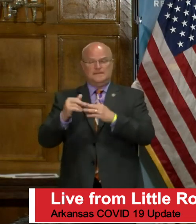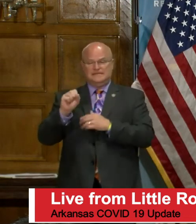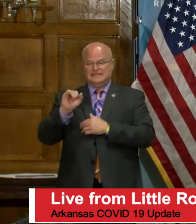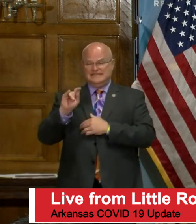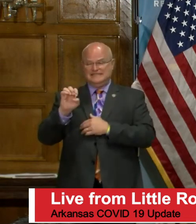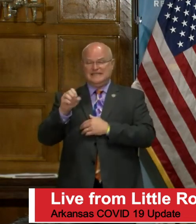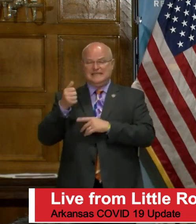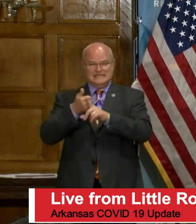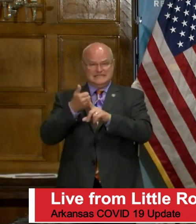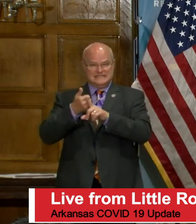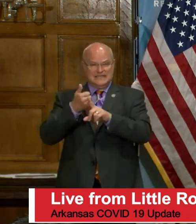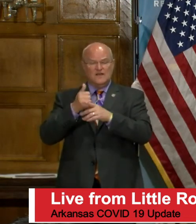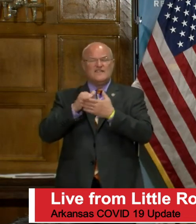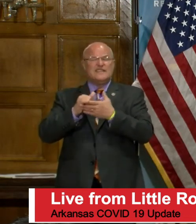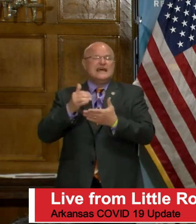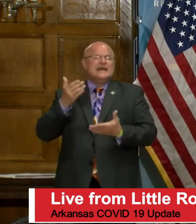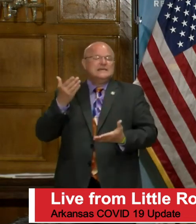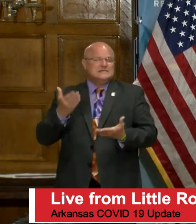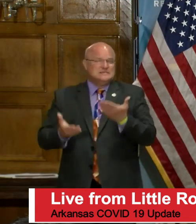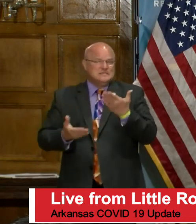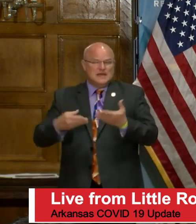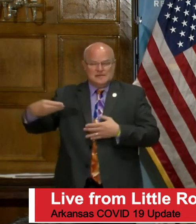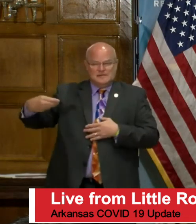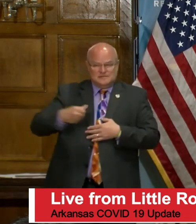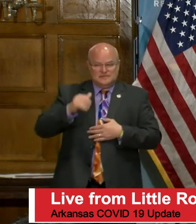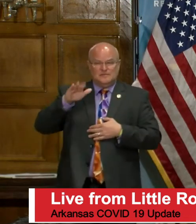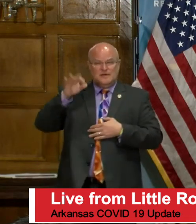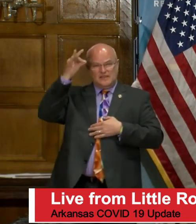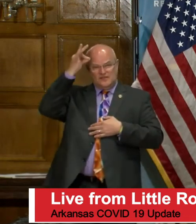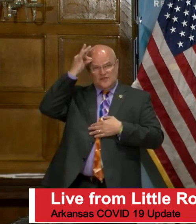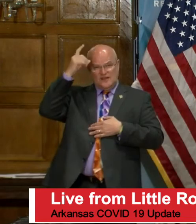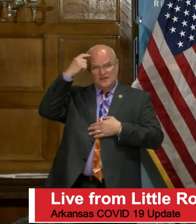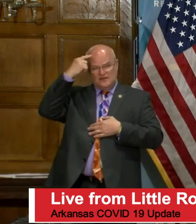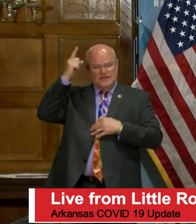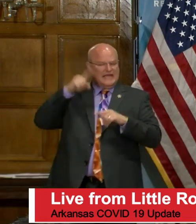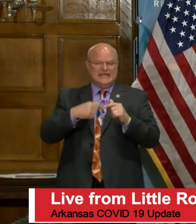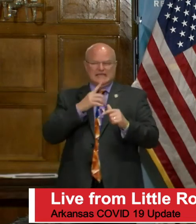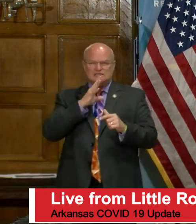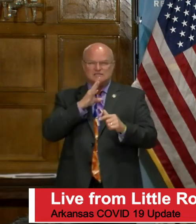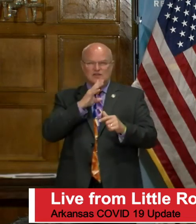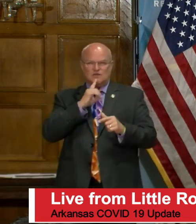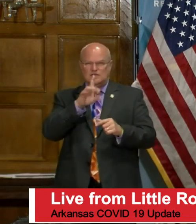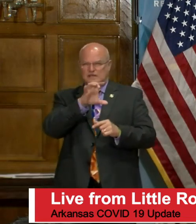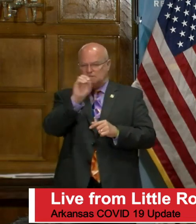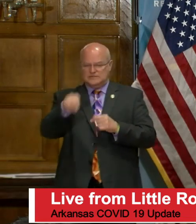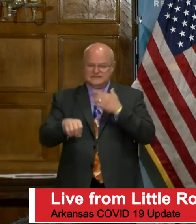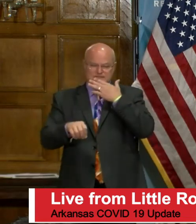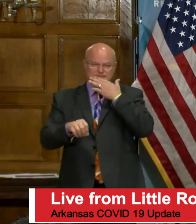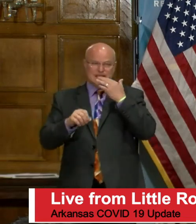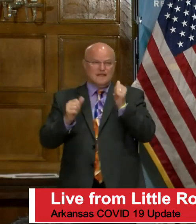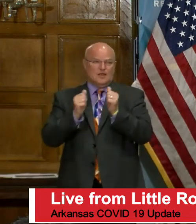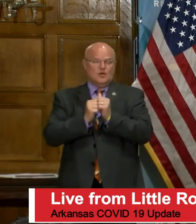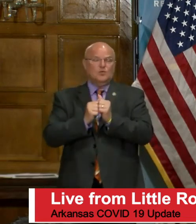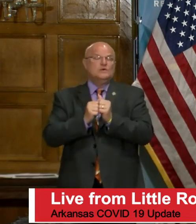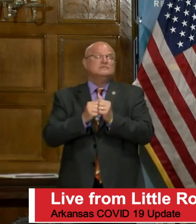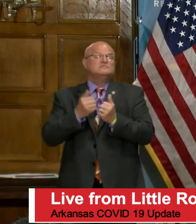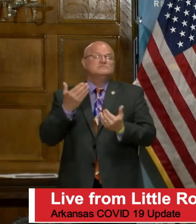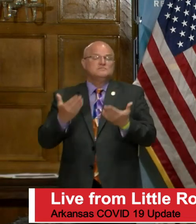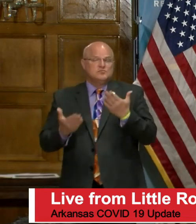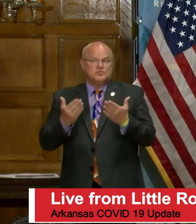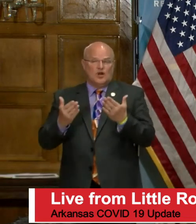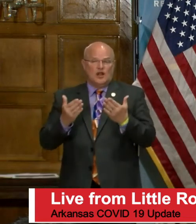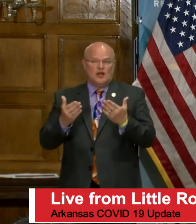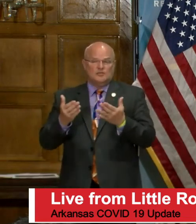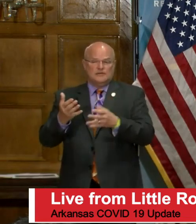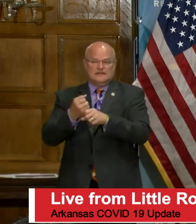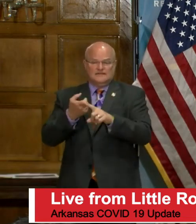site itself, that may be reimbursed by the federal government, but I can't speak to that 100%. We very well probably advance